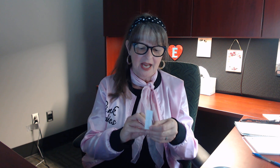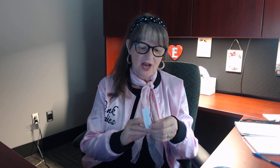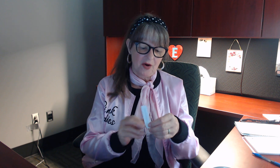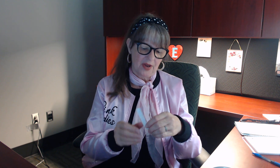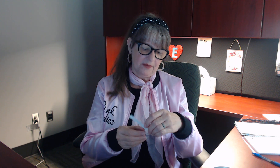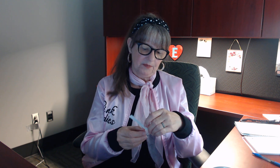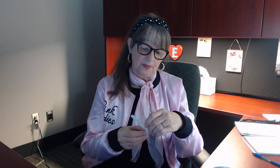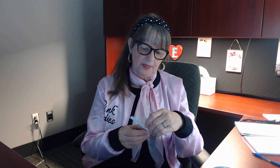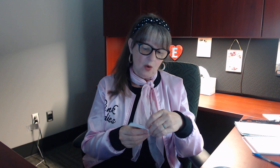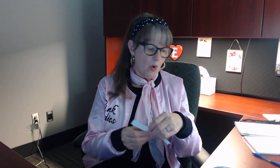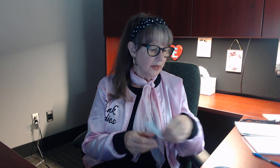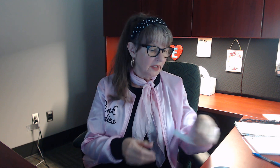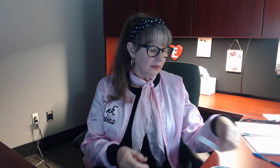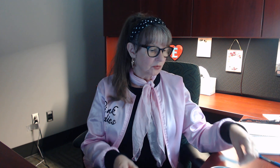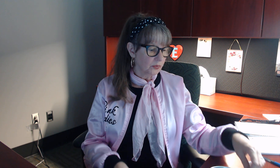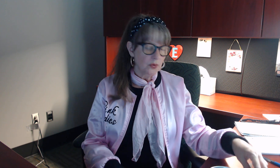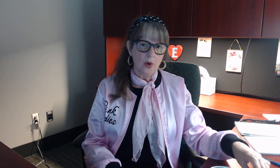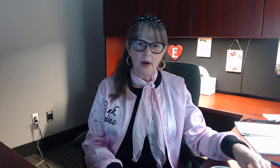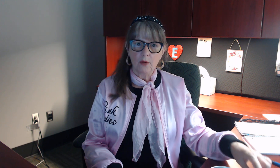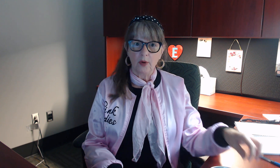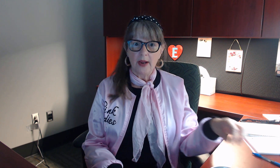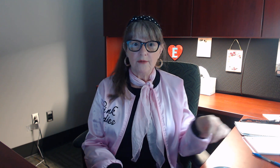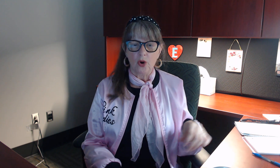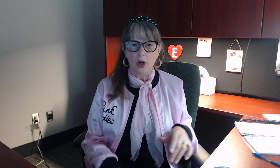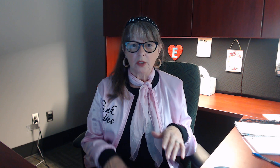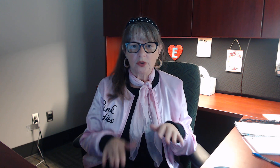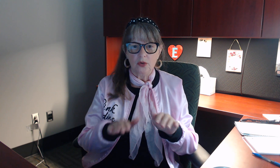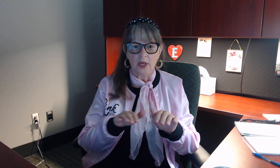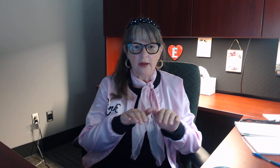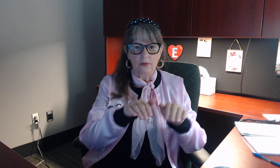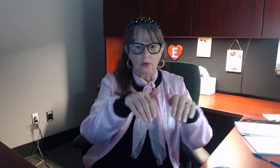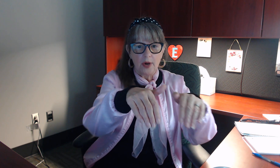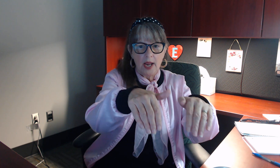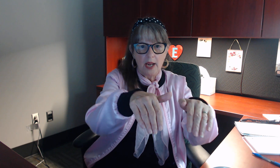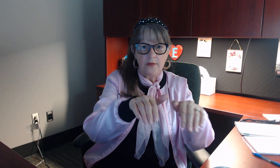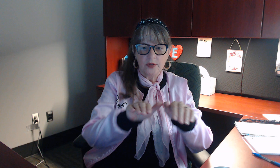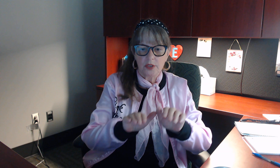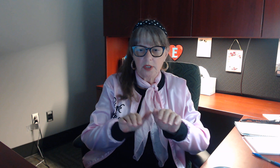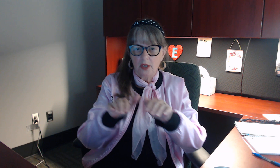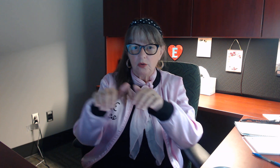Okay. Walking through a graveyard. So you could have graves,